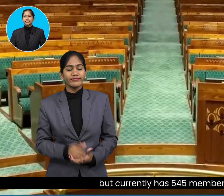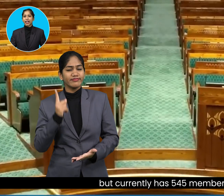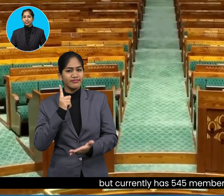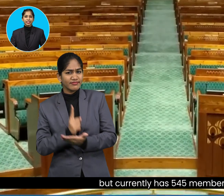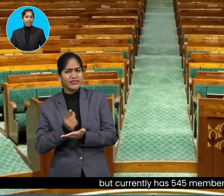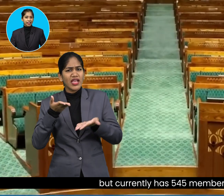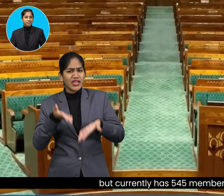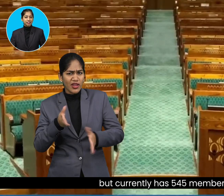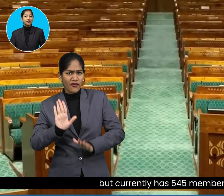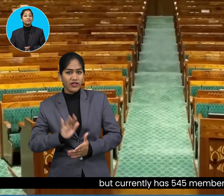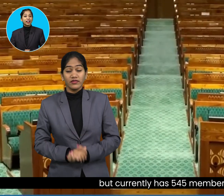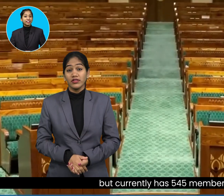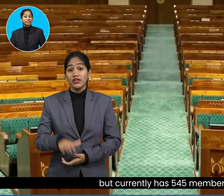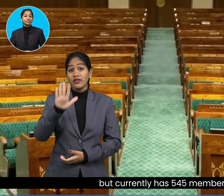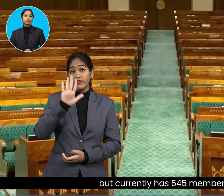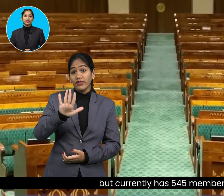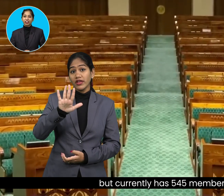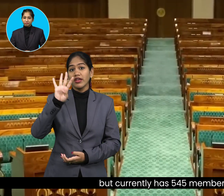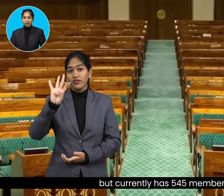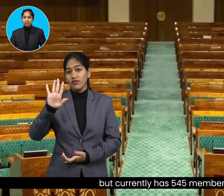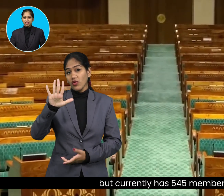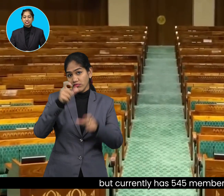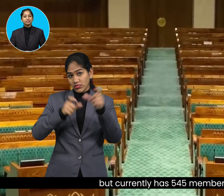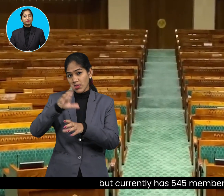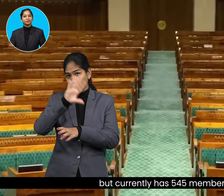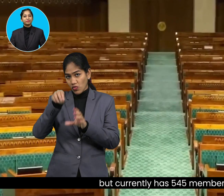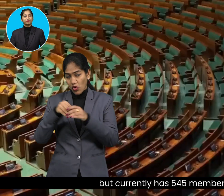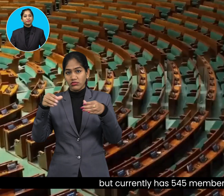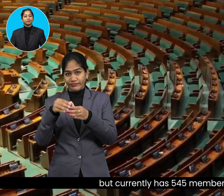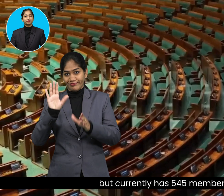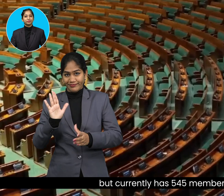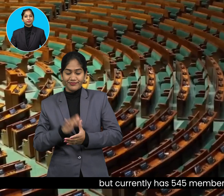but currently has 545 members.